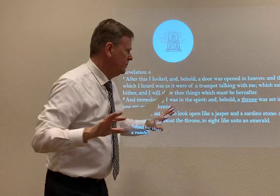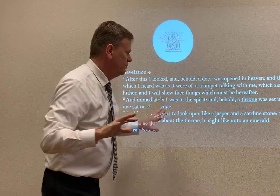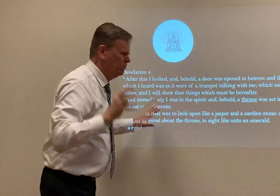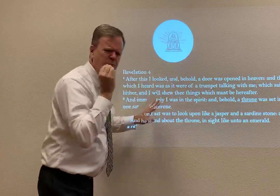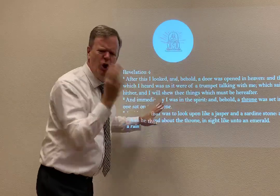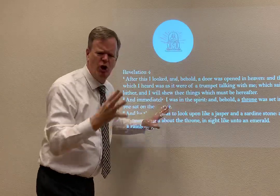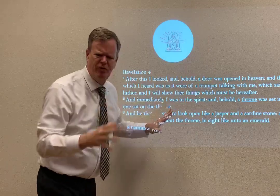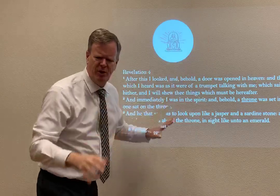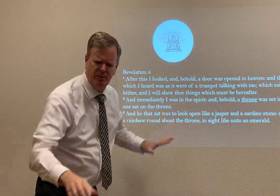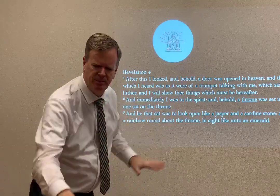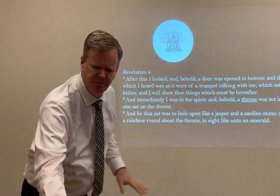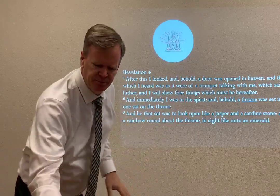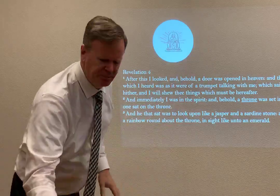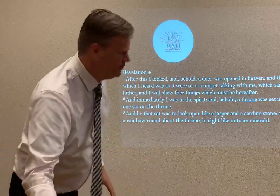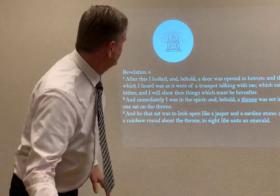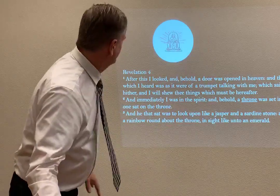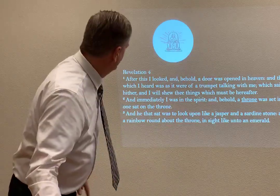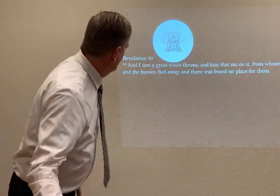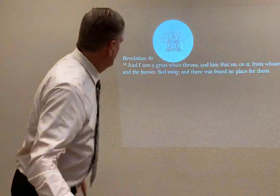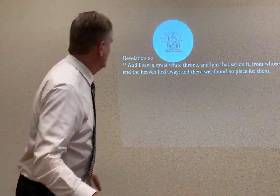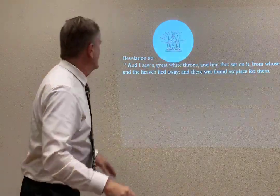everything, right? It's beautiful, it's a beautiful picture.